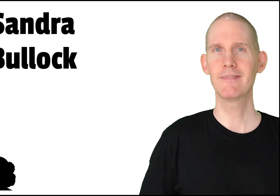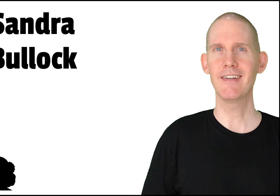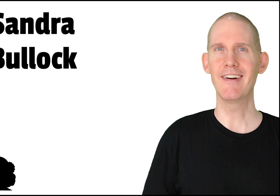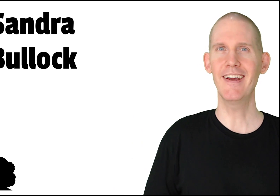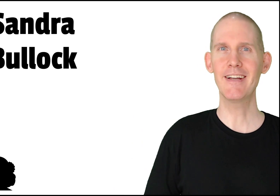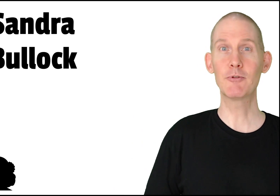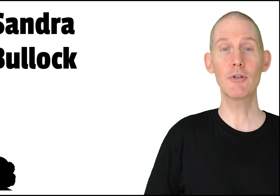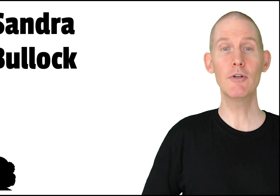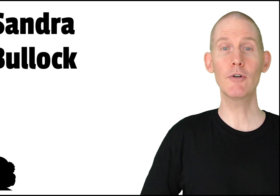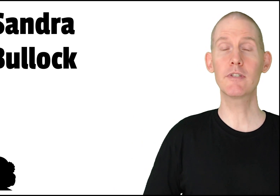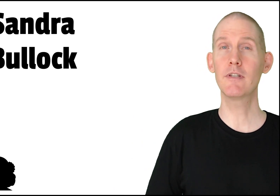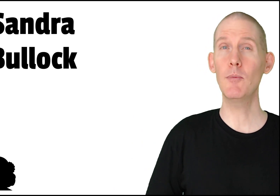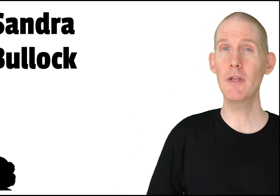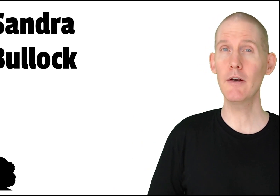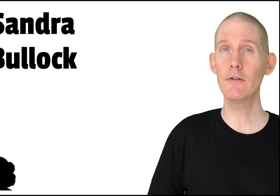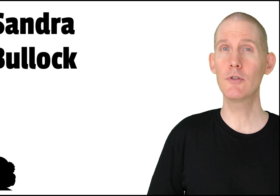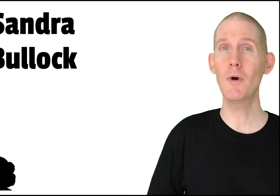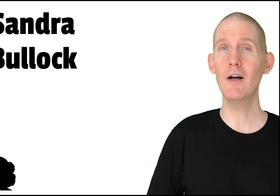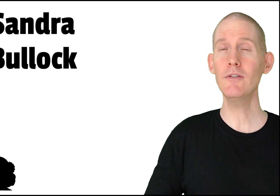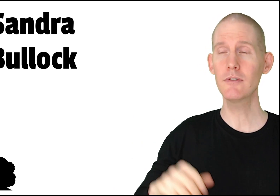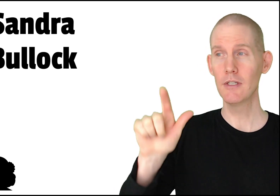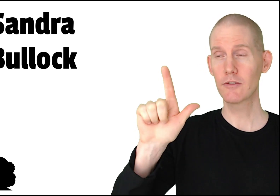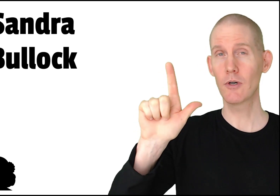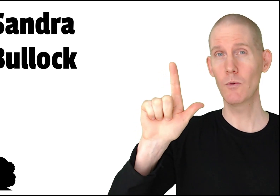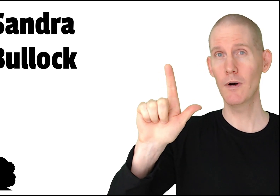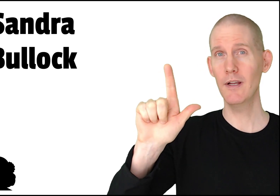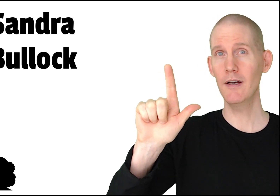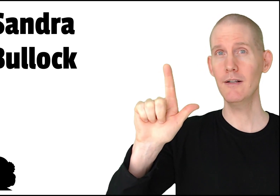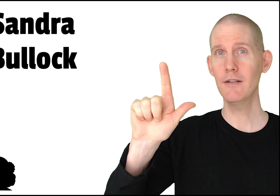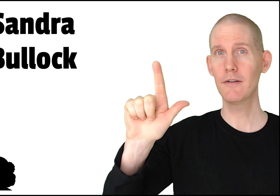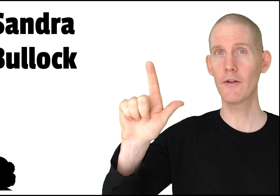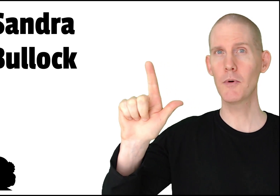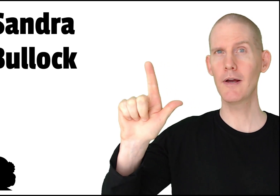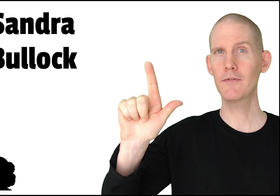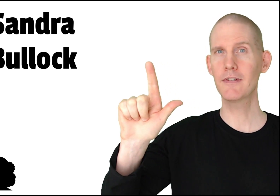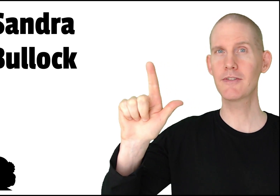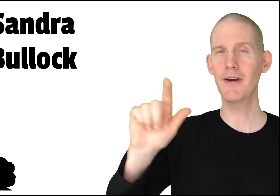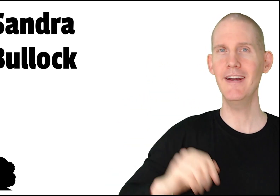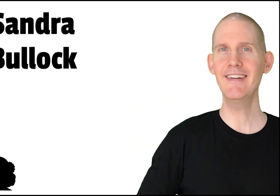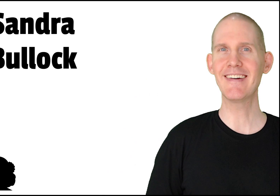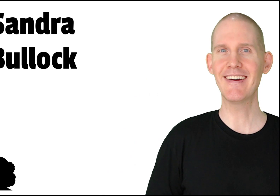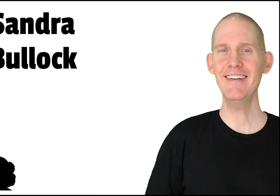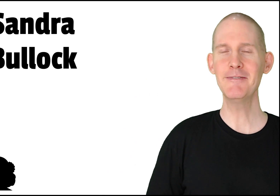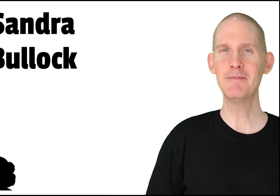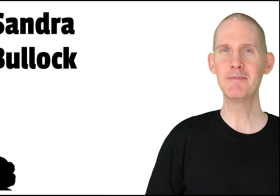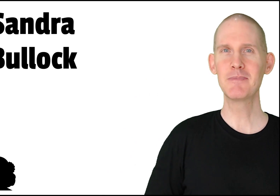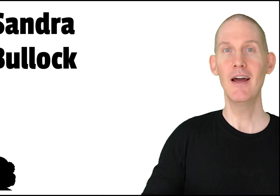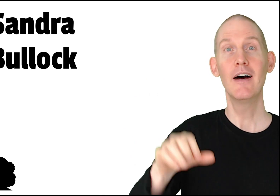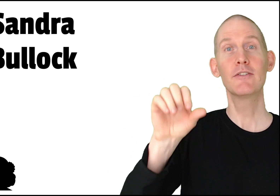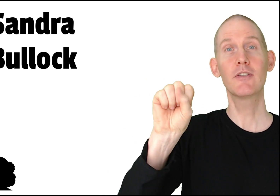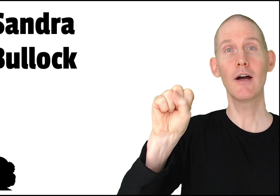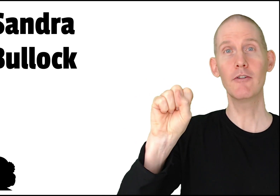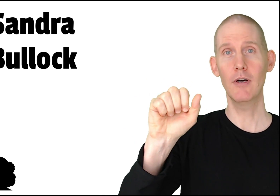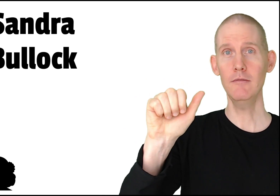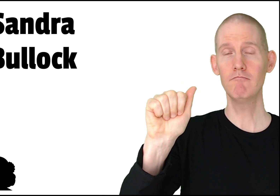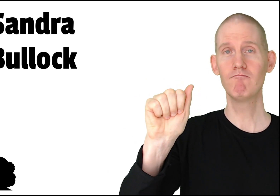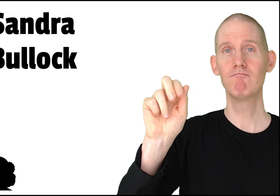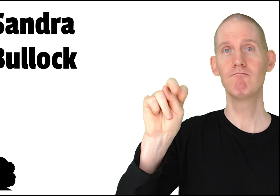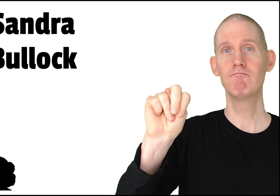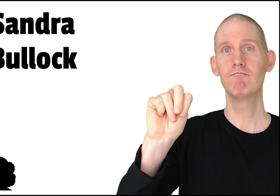All right, I'm sure you noticed the double letter, the two L's. So one L, another one off to the side. Sandra,